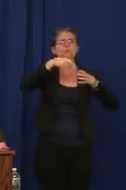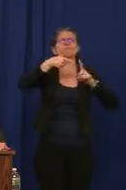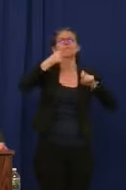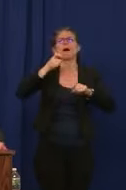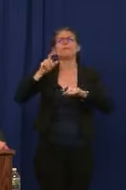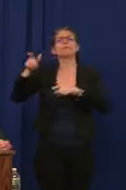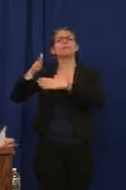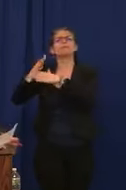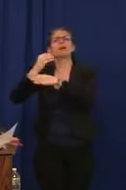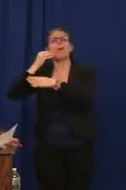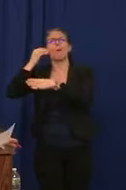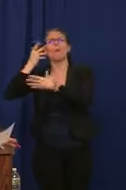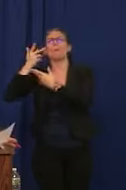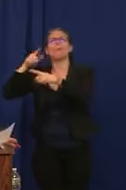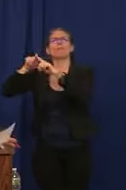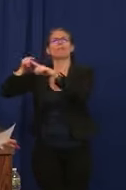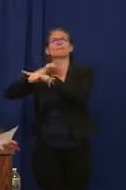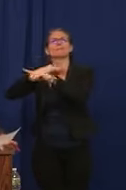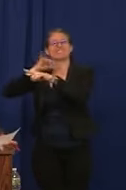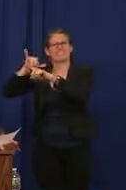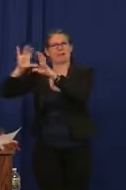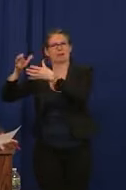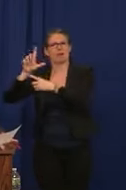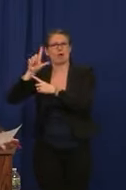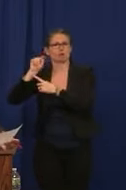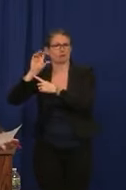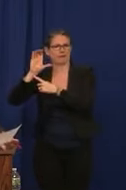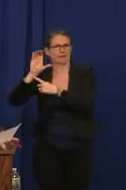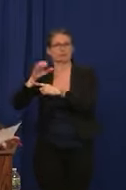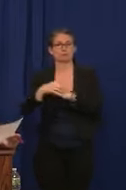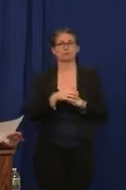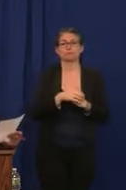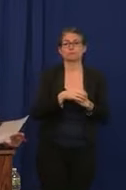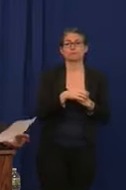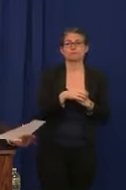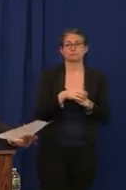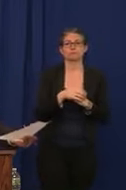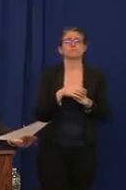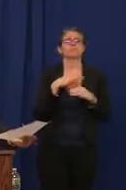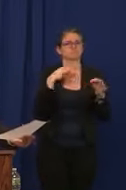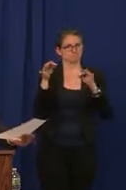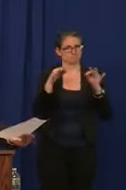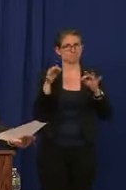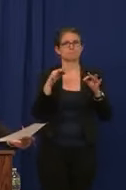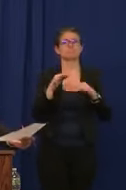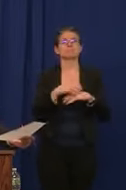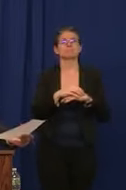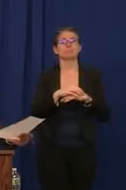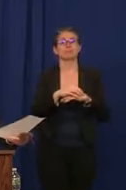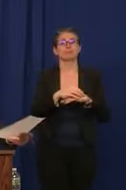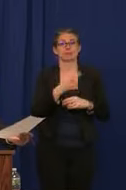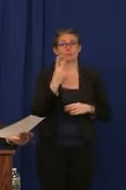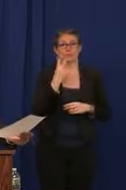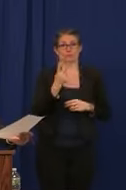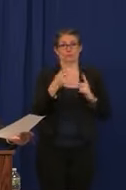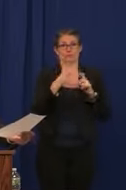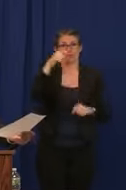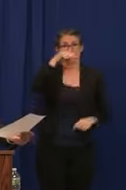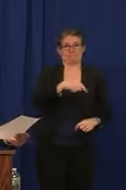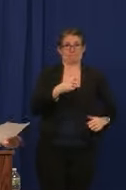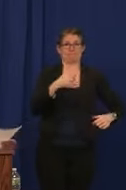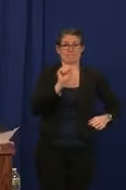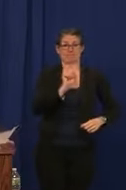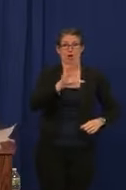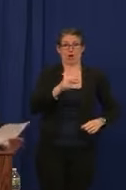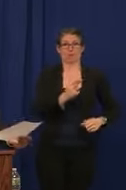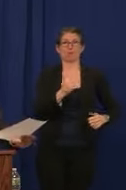two individuals who have passed at each of the facilities, Maine Vets, Tall Pines, and